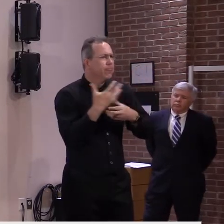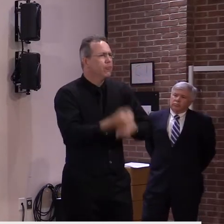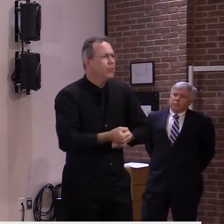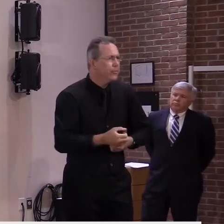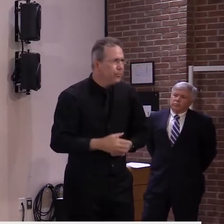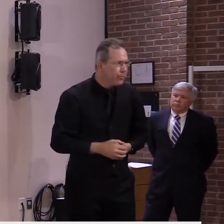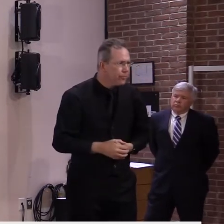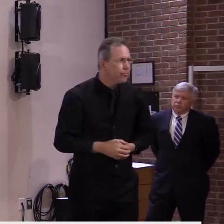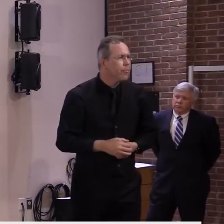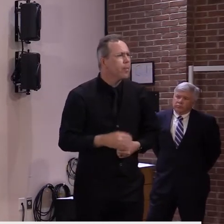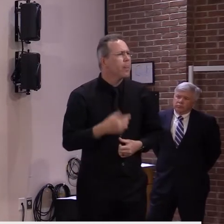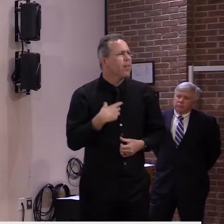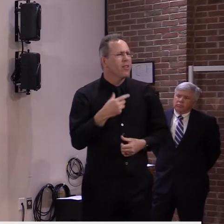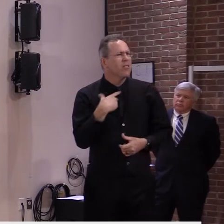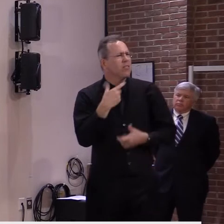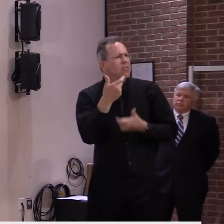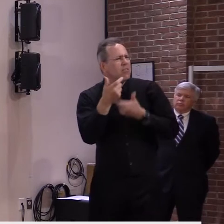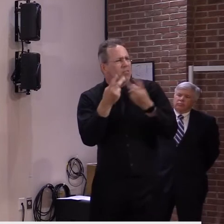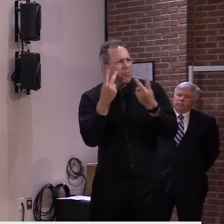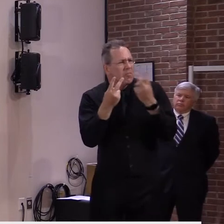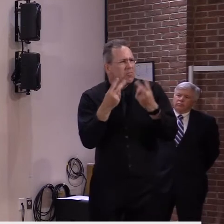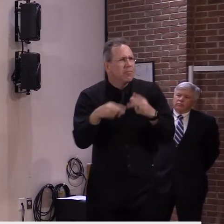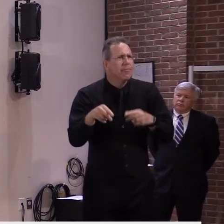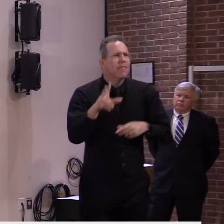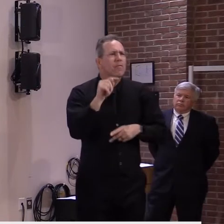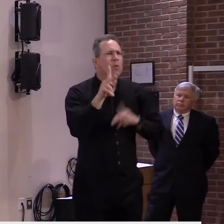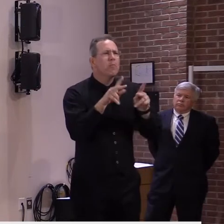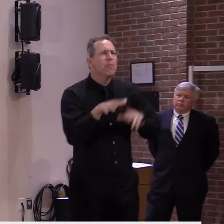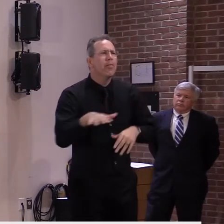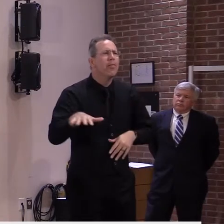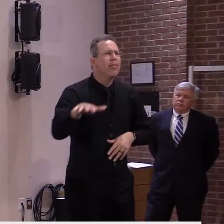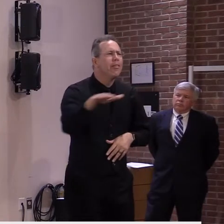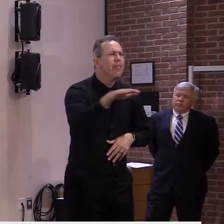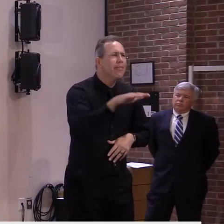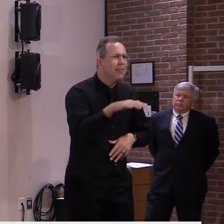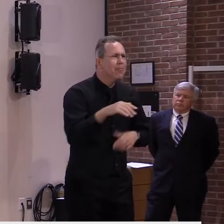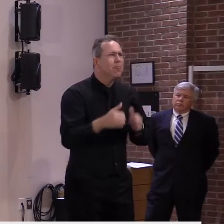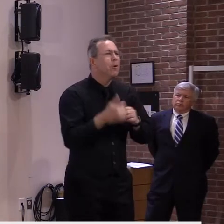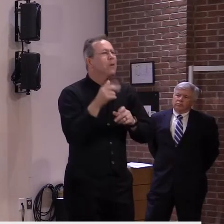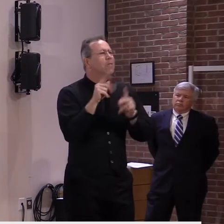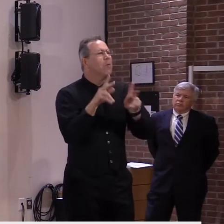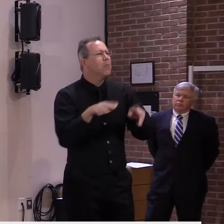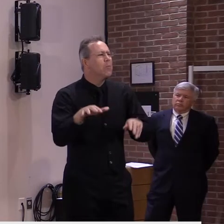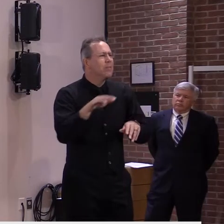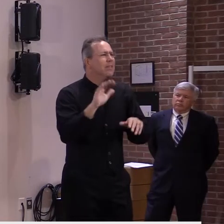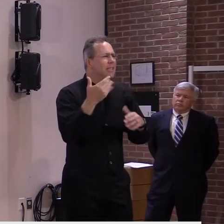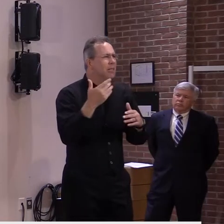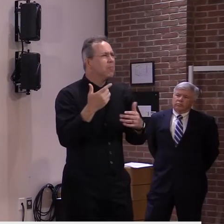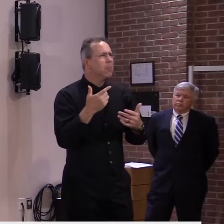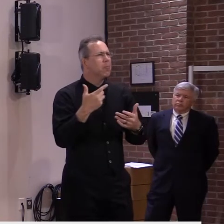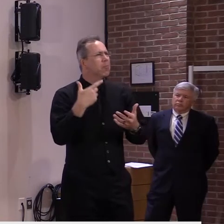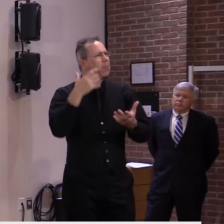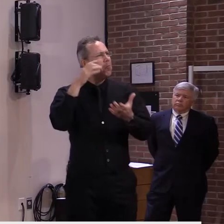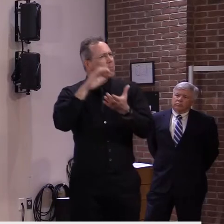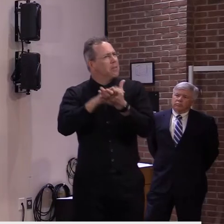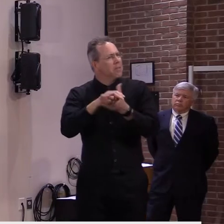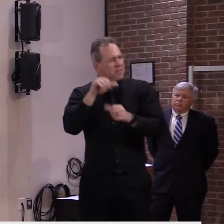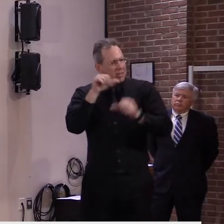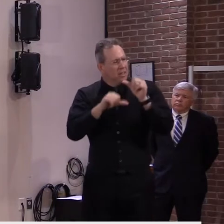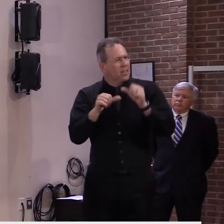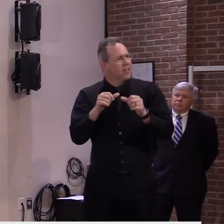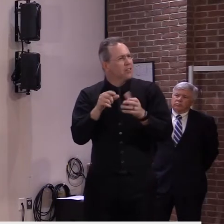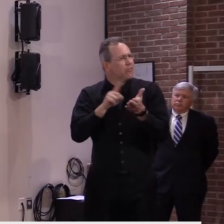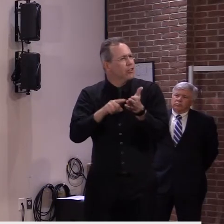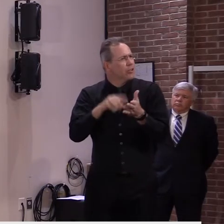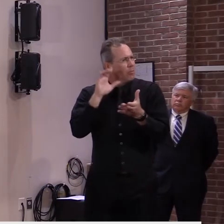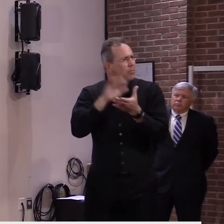most everyone across Vermont has believed in the science until it conflicts with their